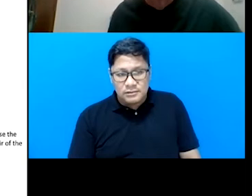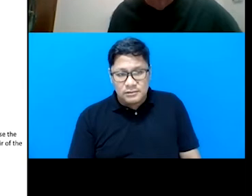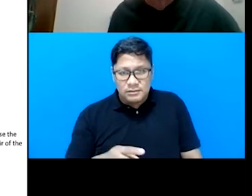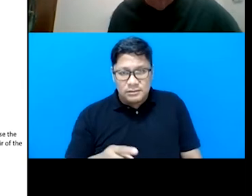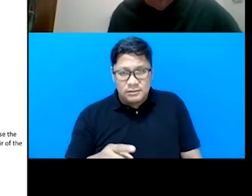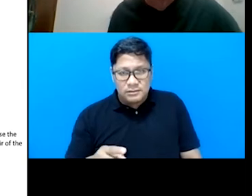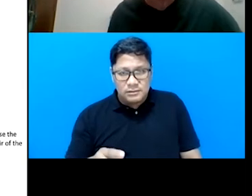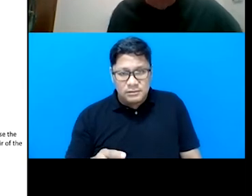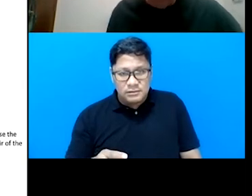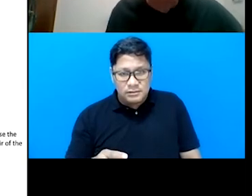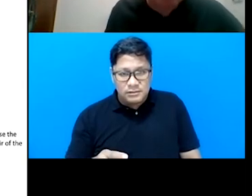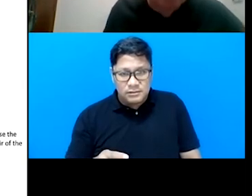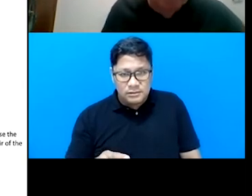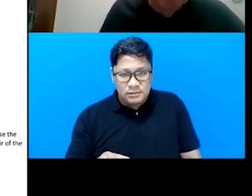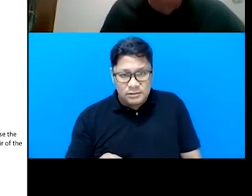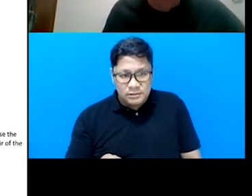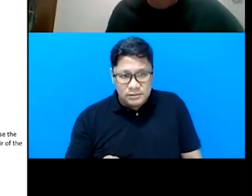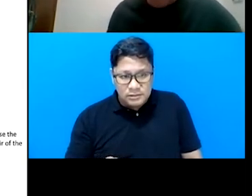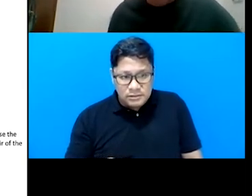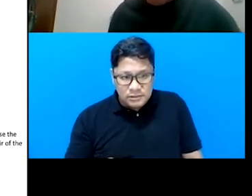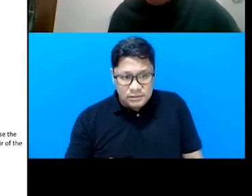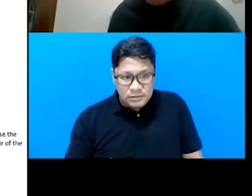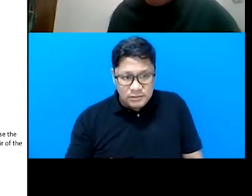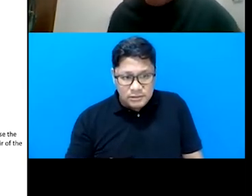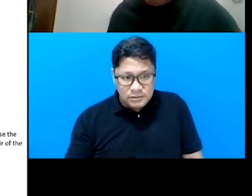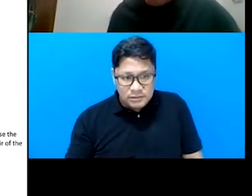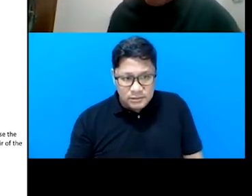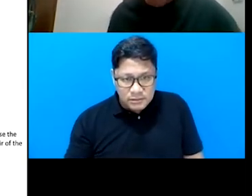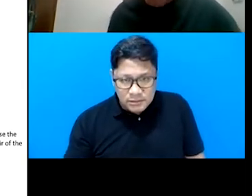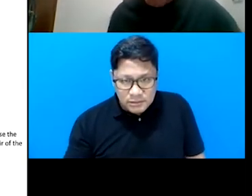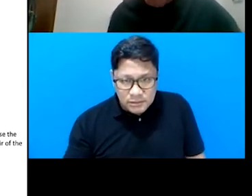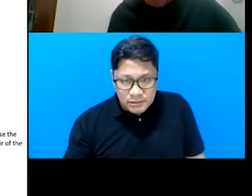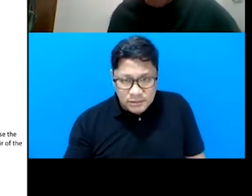Apostrophe S, sir. Apostrophe S, yes.